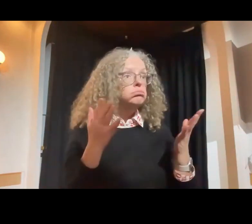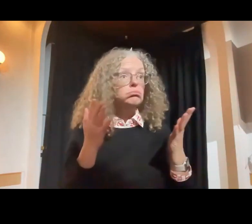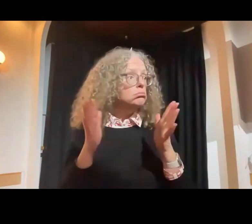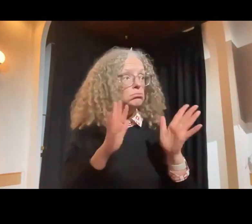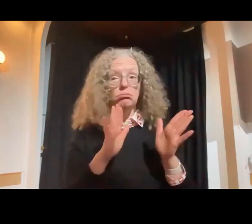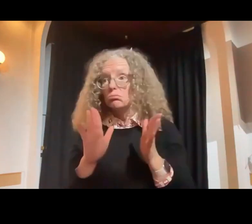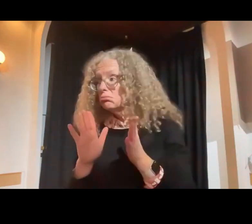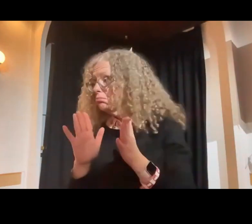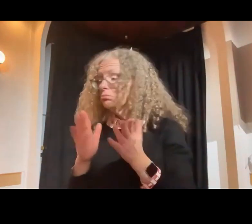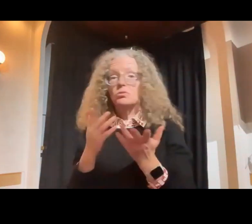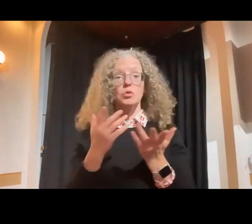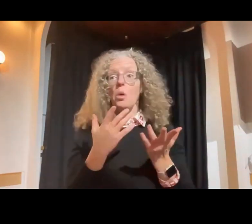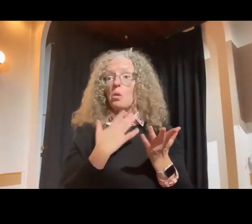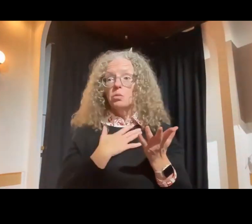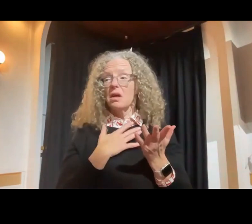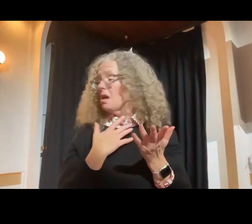So,